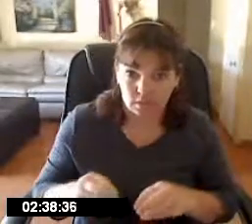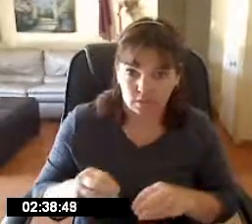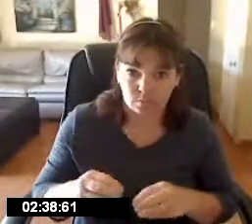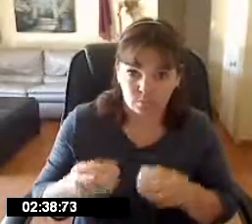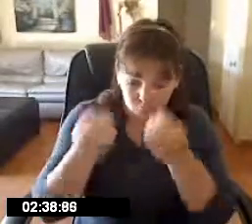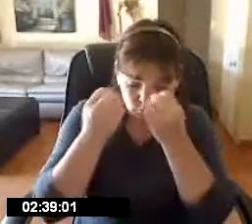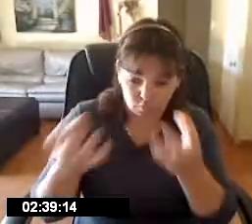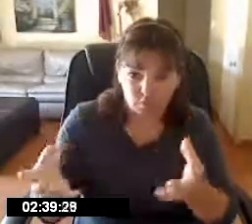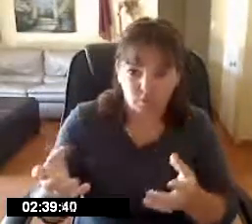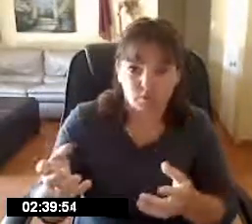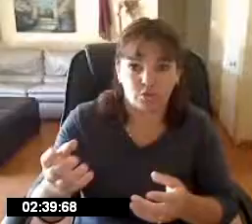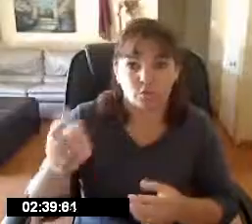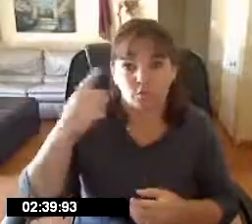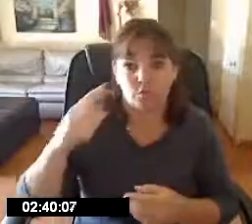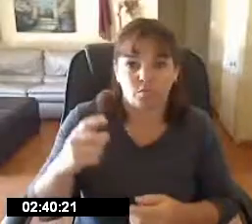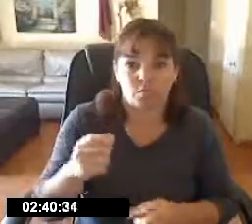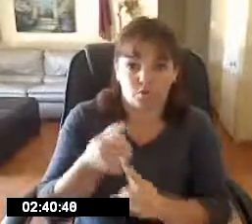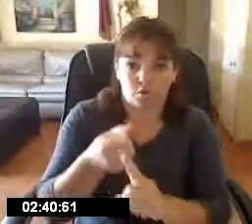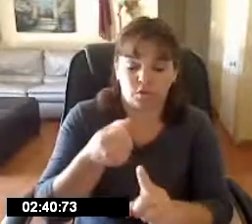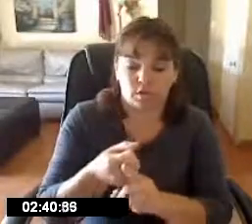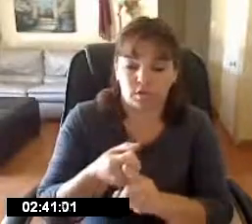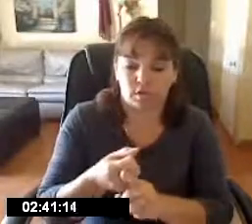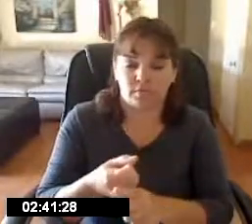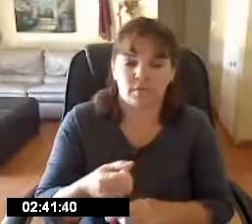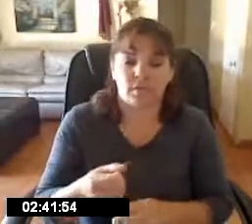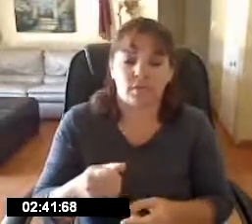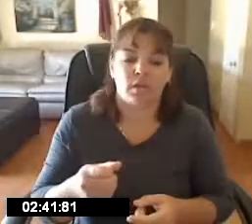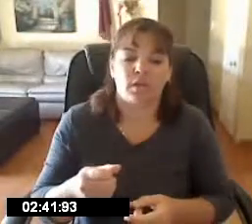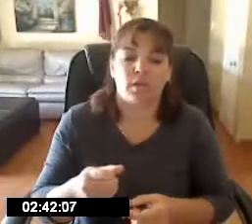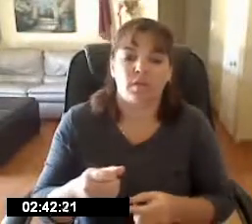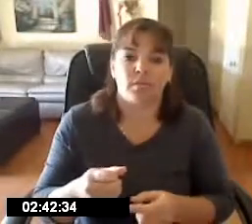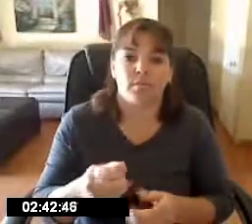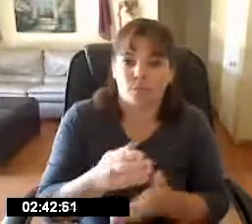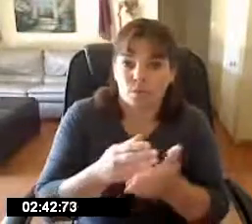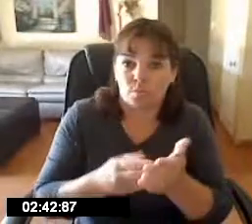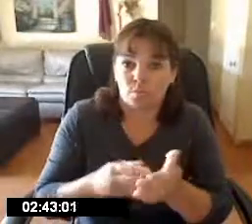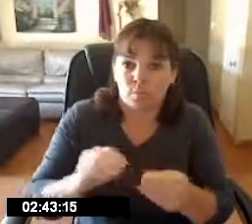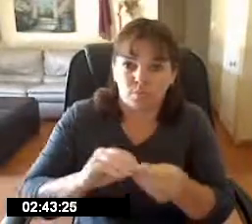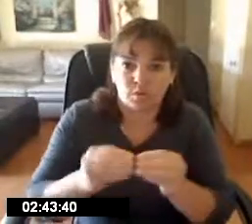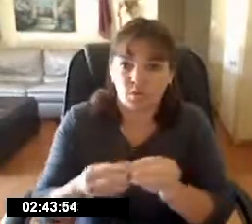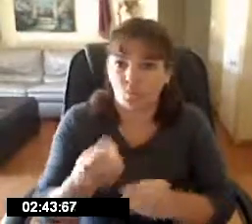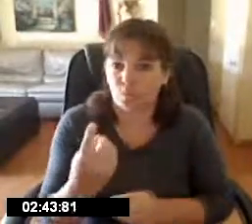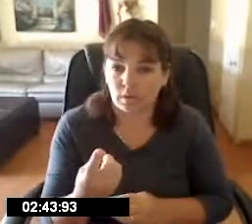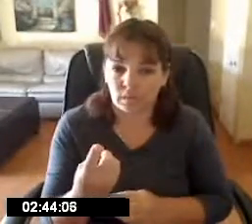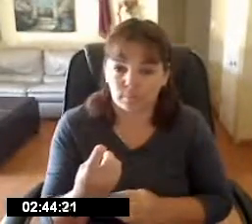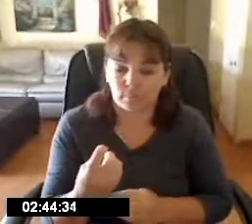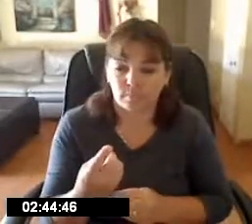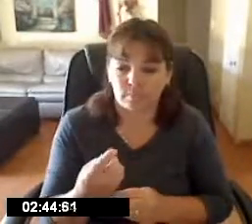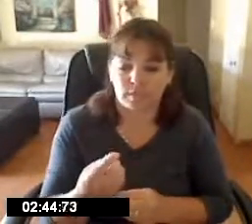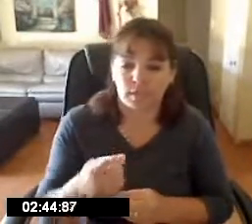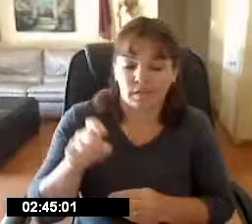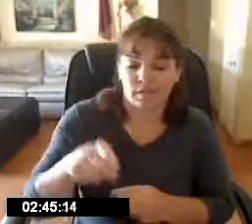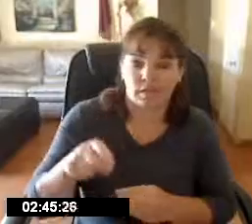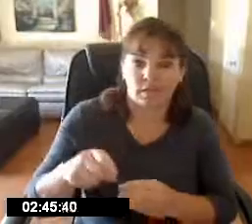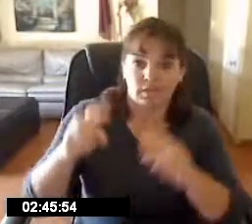www.rid.org. Alright, so task number 1 is you're going to assess each interpreting situation